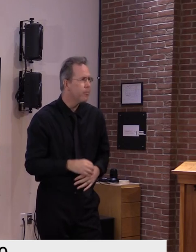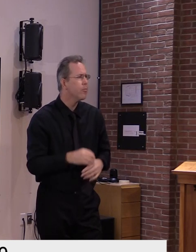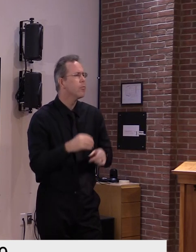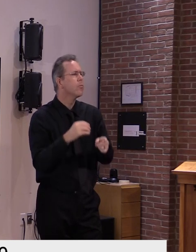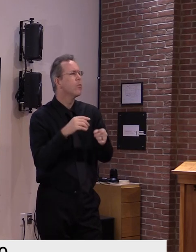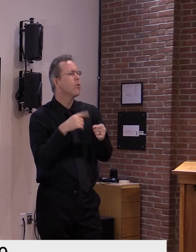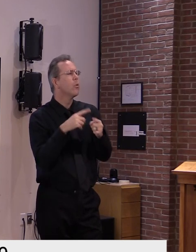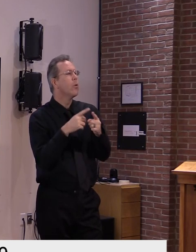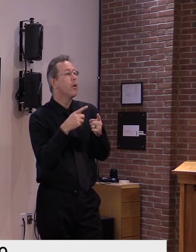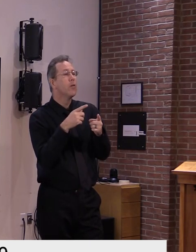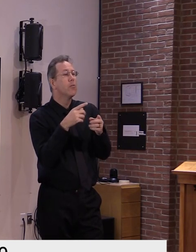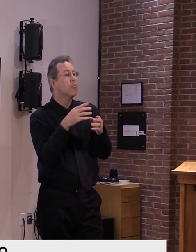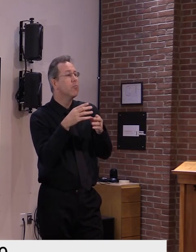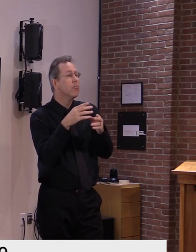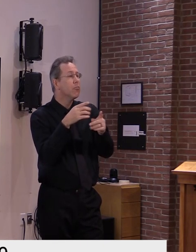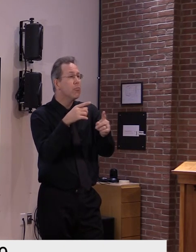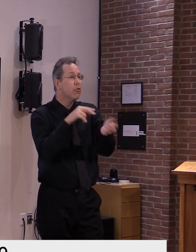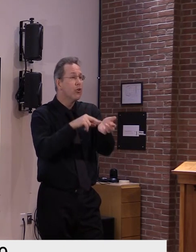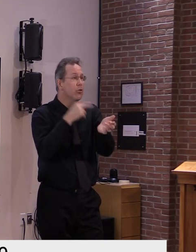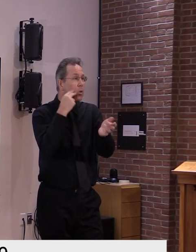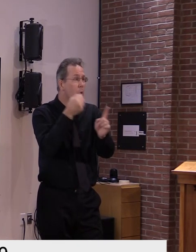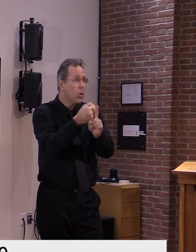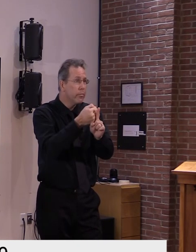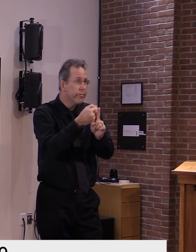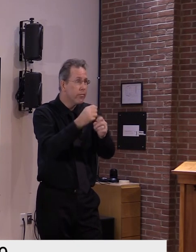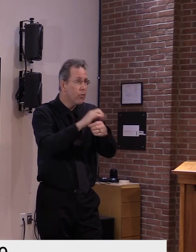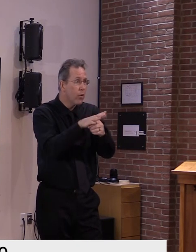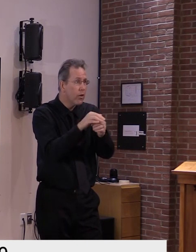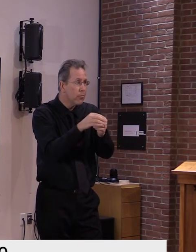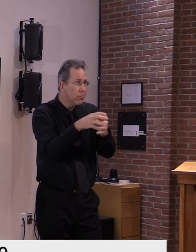outbreak, that the staffing needs are